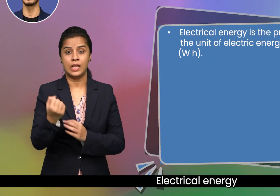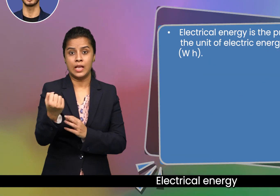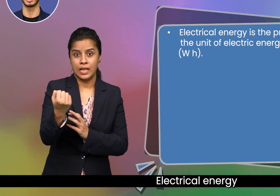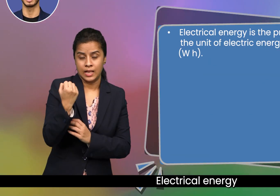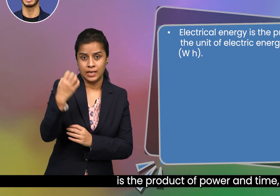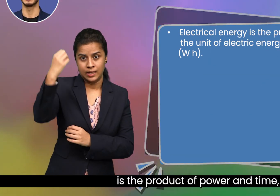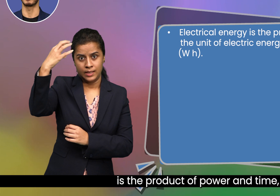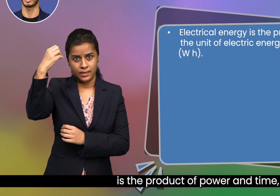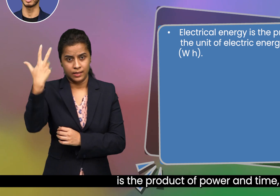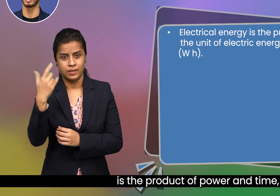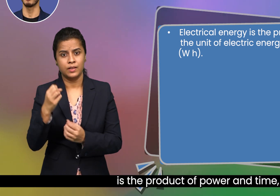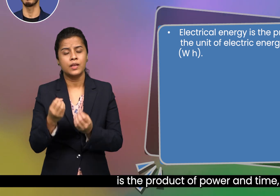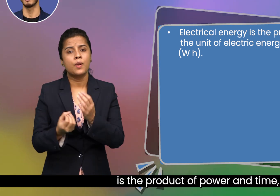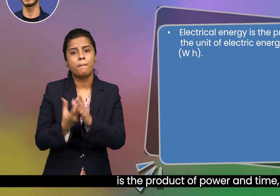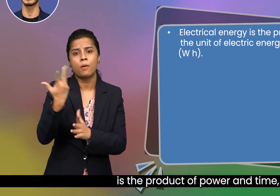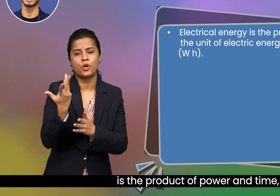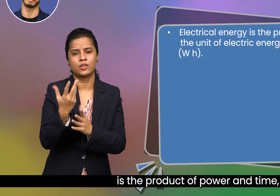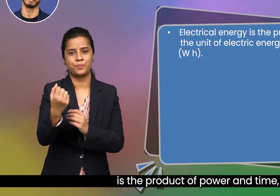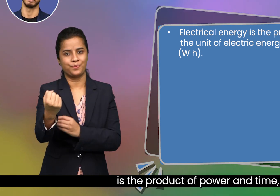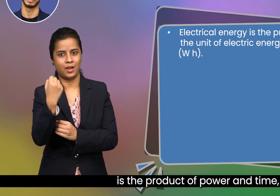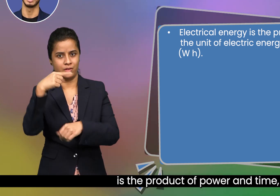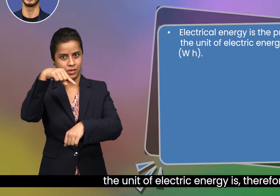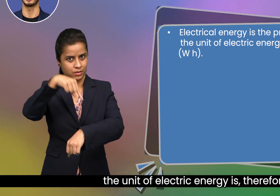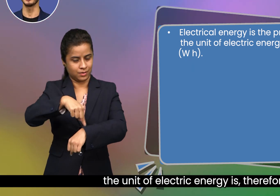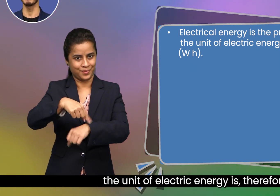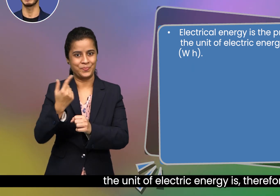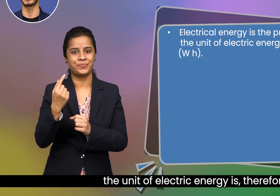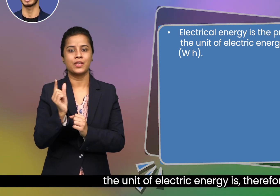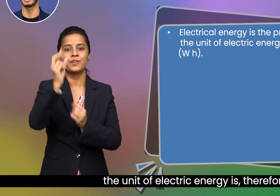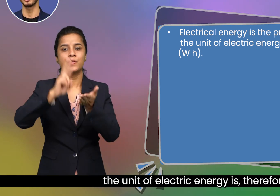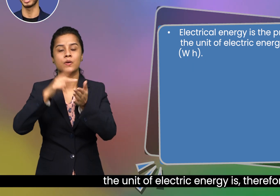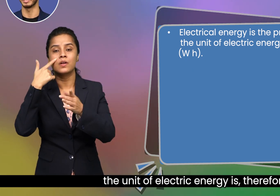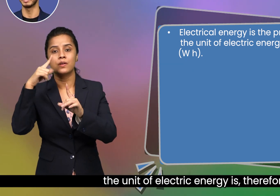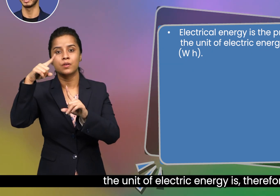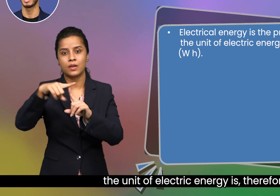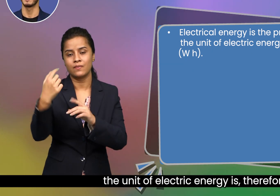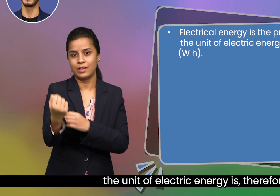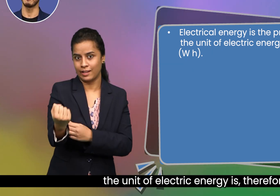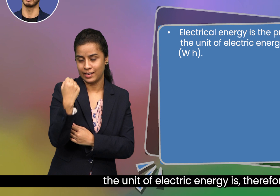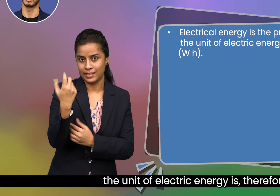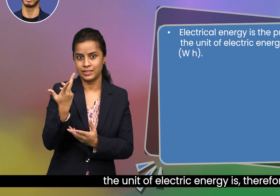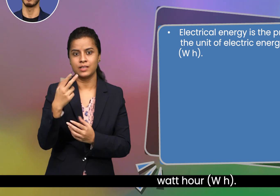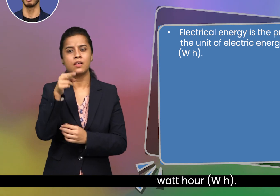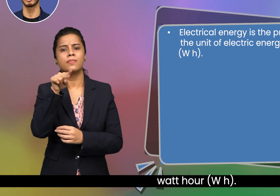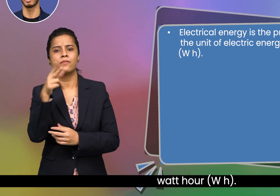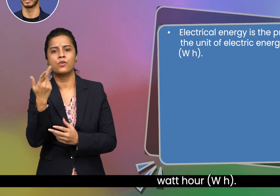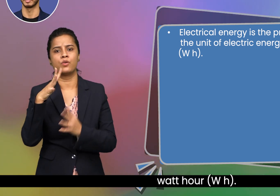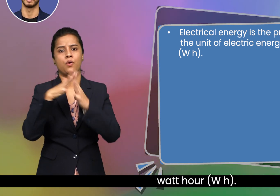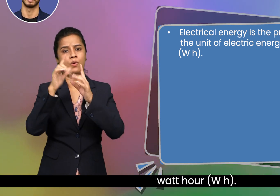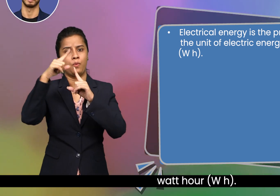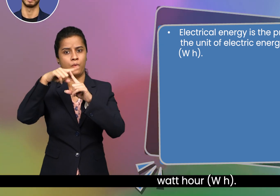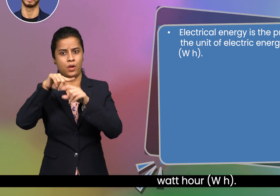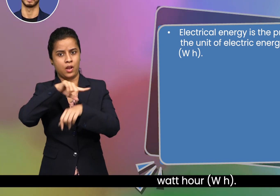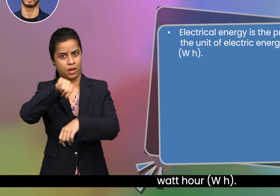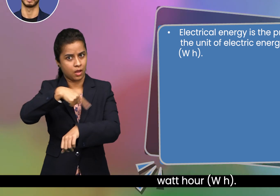Electrical energy is the product of power and time. The unit of electric energy is, therefore, watt-hour.